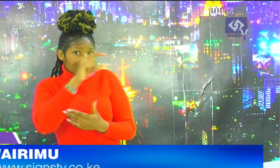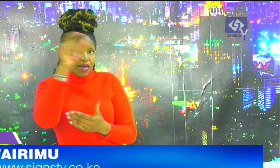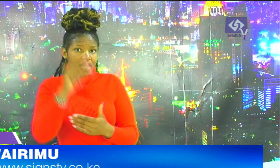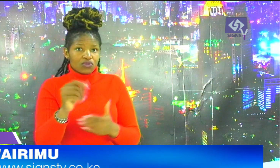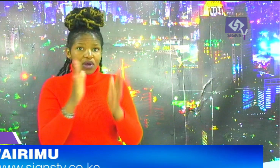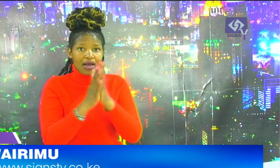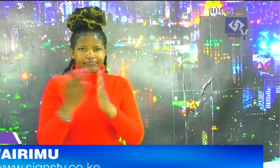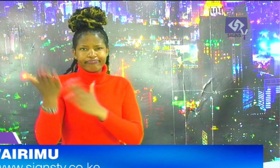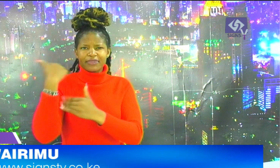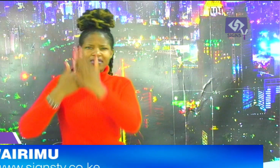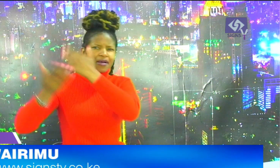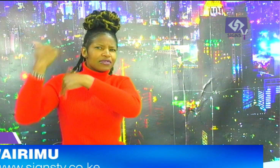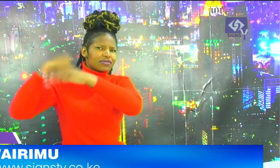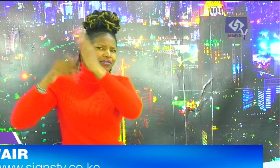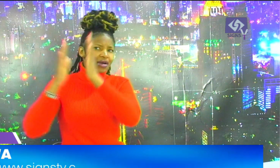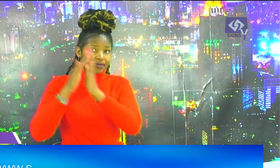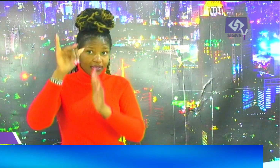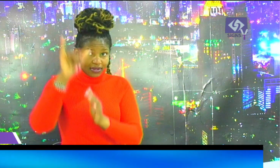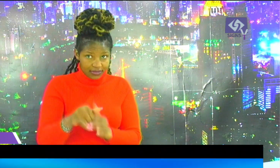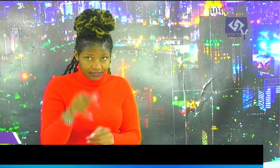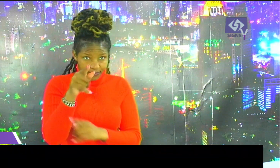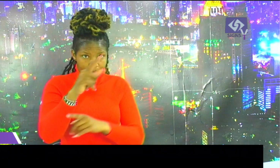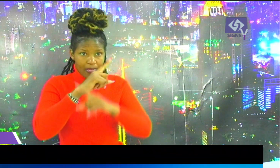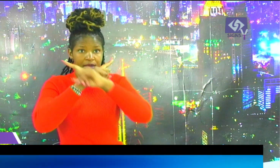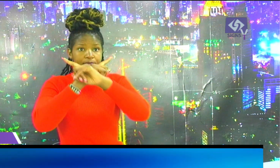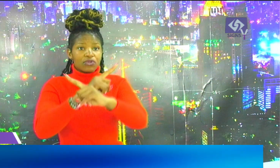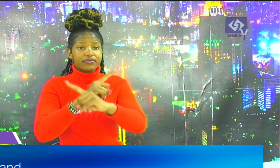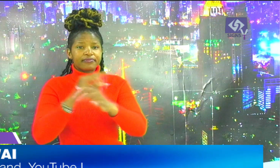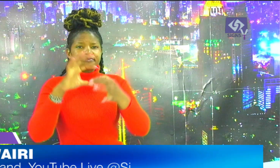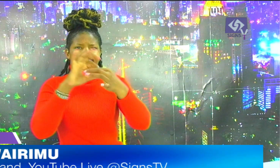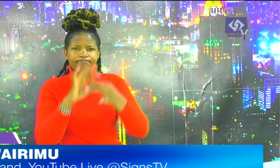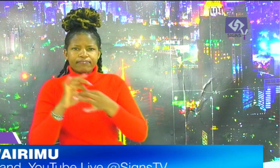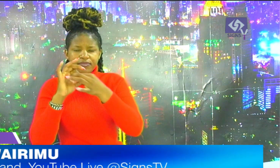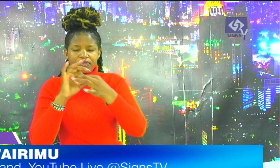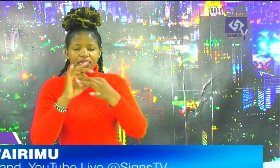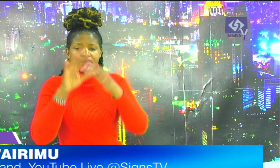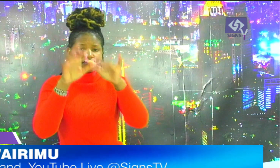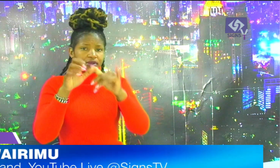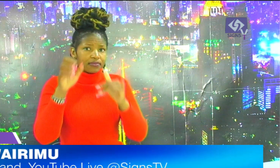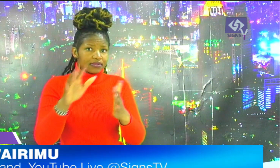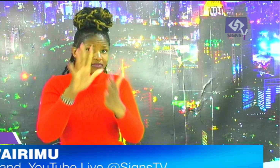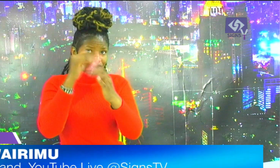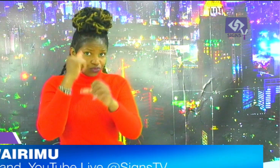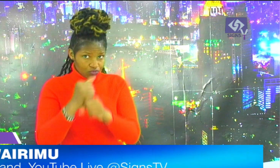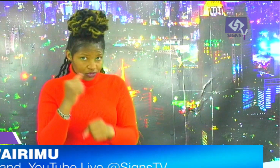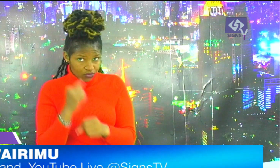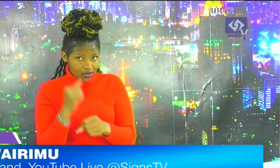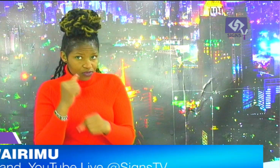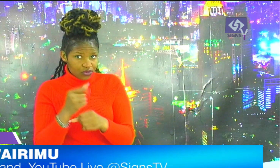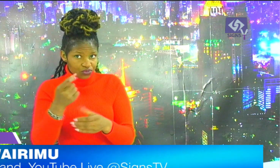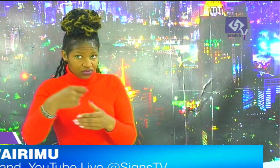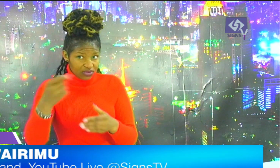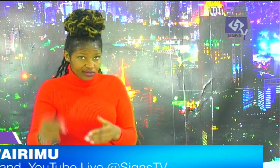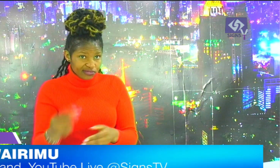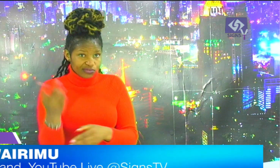the region and beyond, and that the defense cooperation framework is a